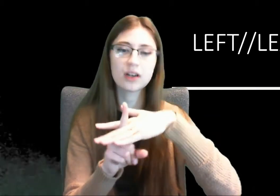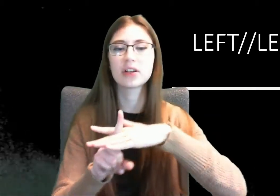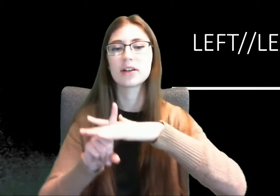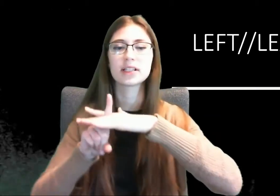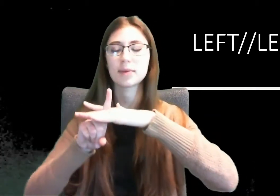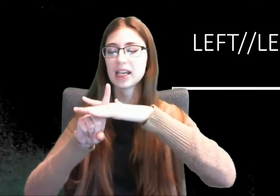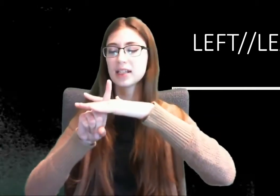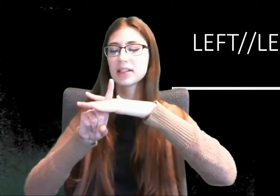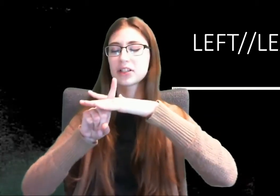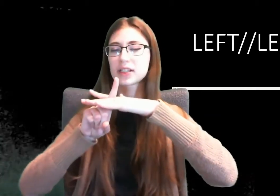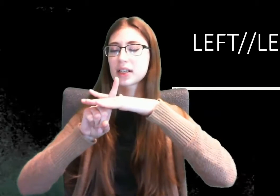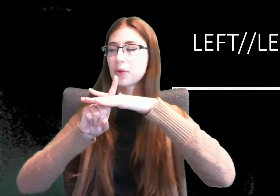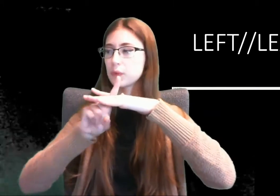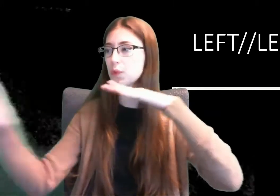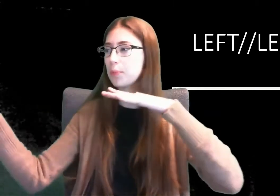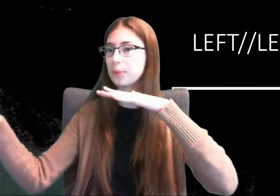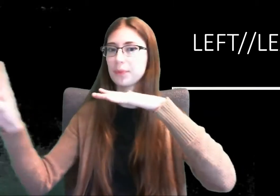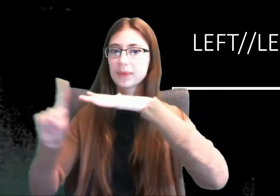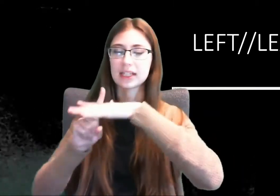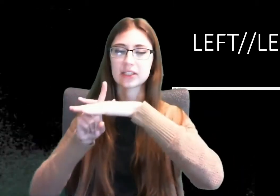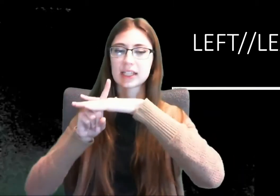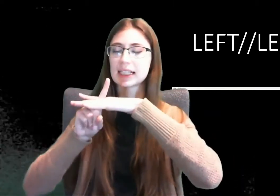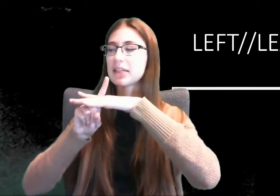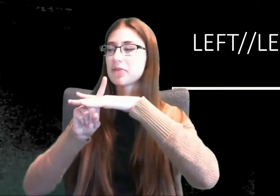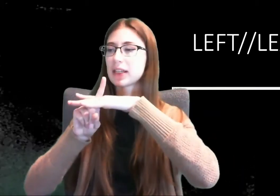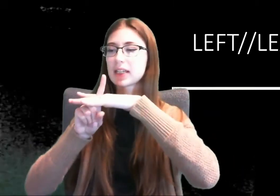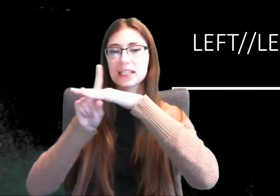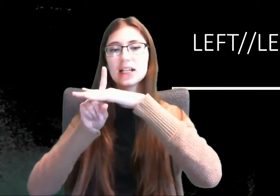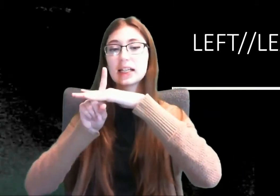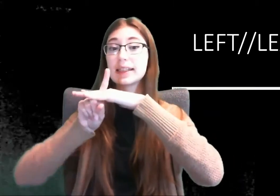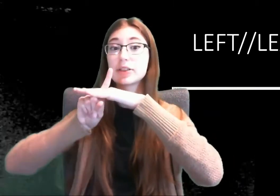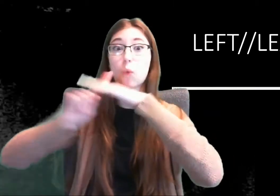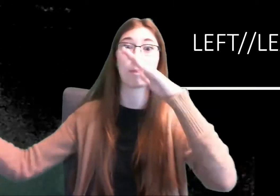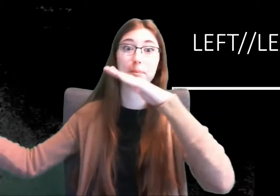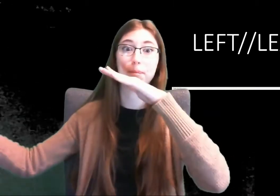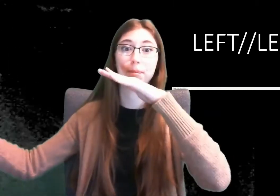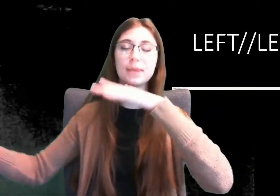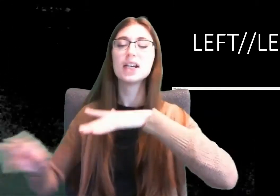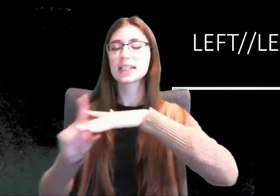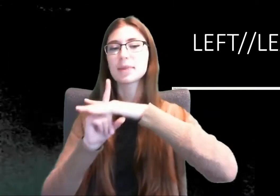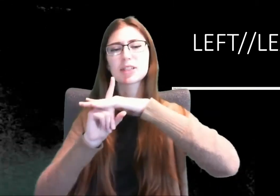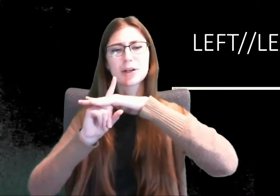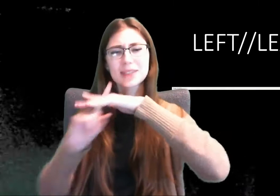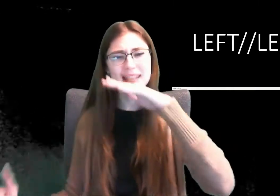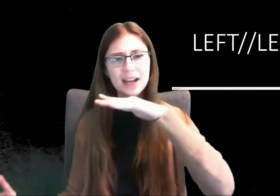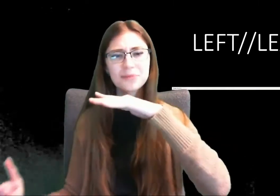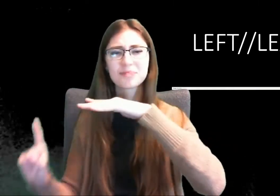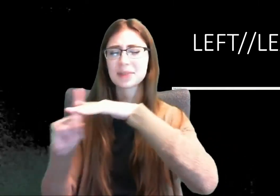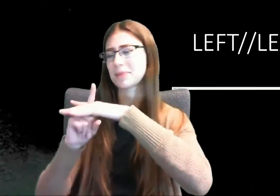your non-dominant hand. And you're just going to go zoop. It's just going to leave like it's here, and then it drops. Sometimes it drops down. Sometimes it just